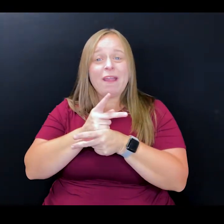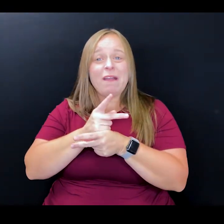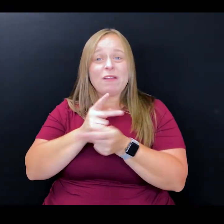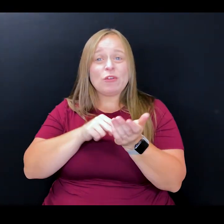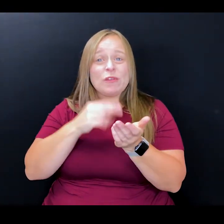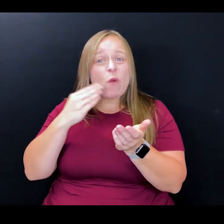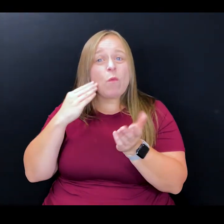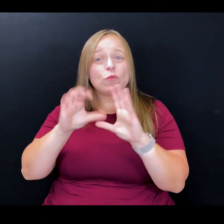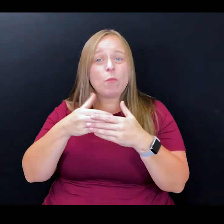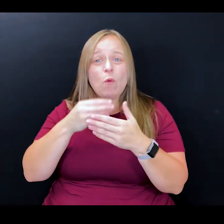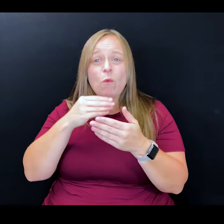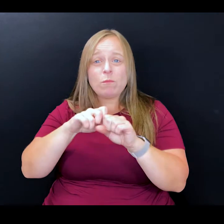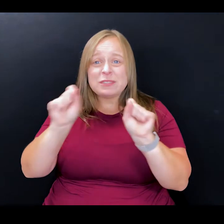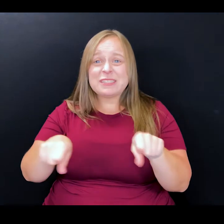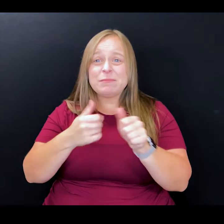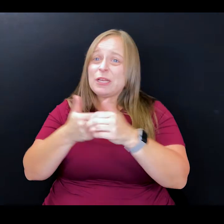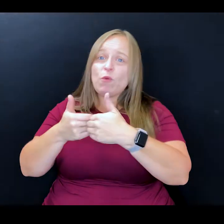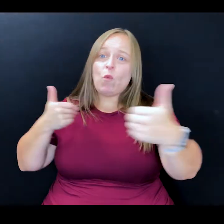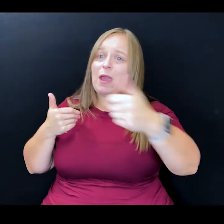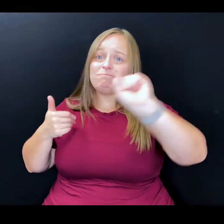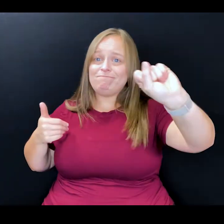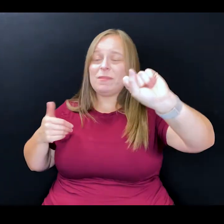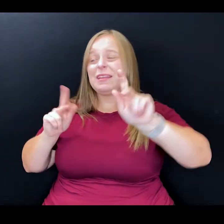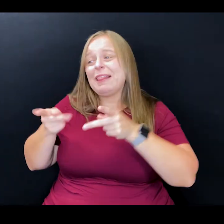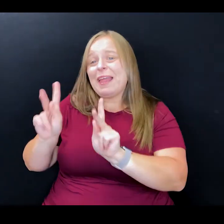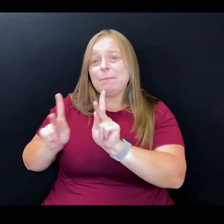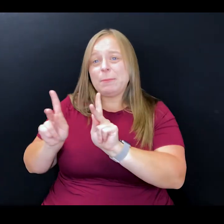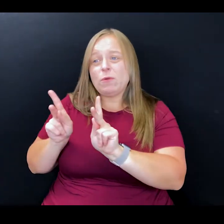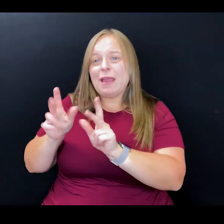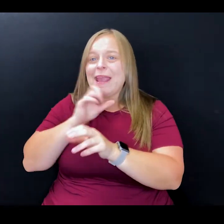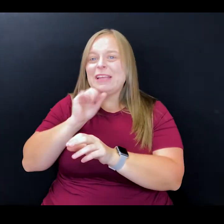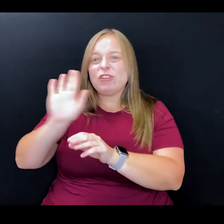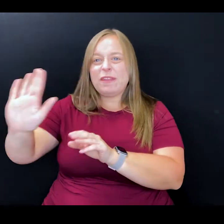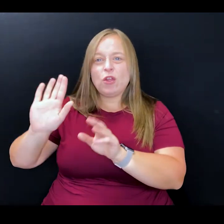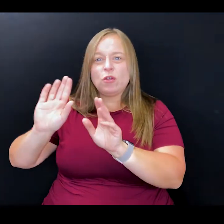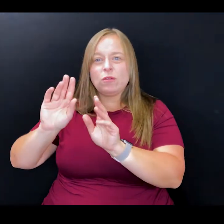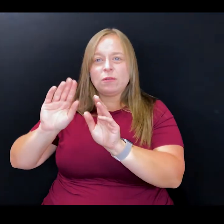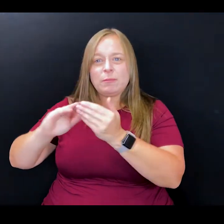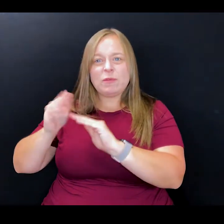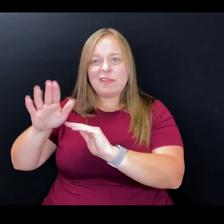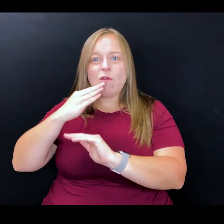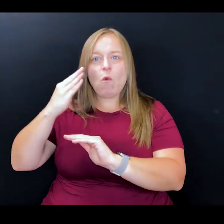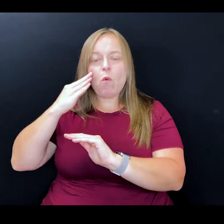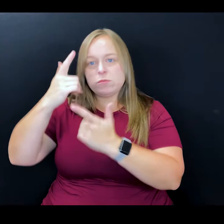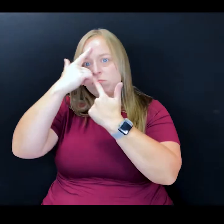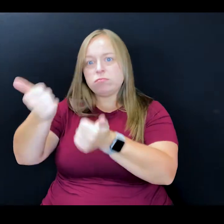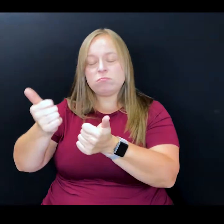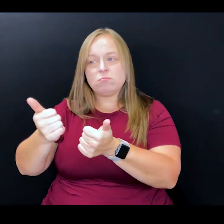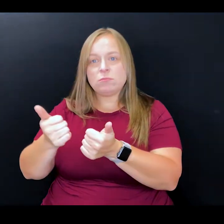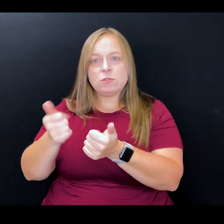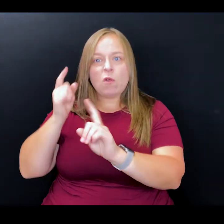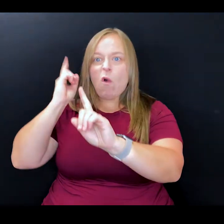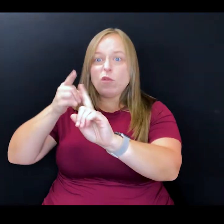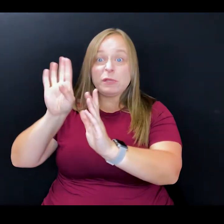care system and do what we can to let people age in their community, in their homes. One,